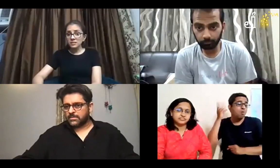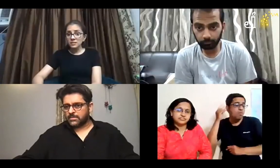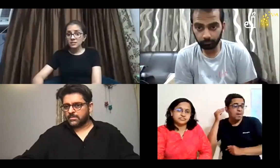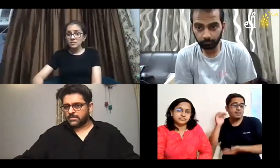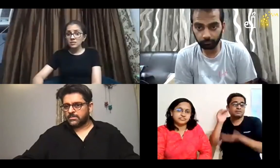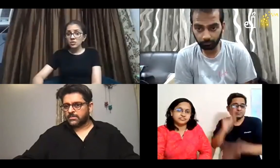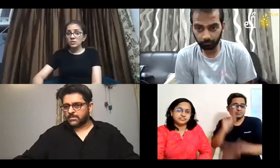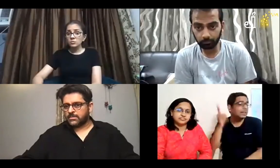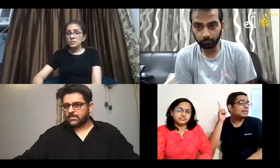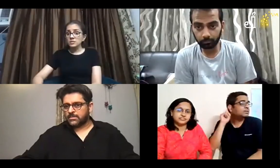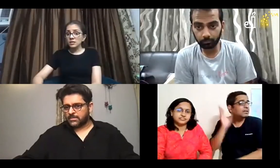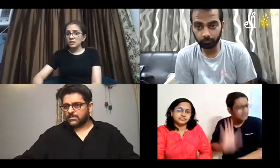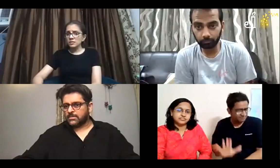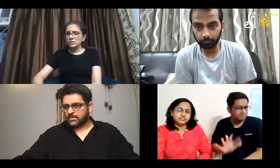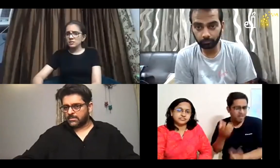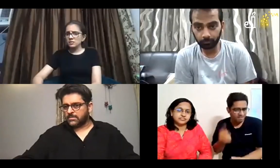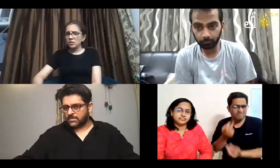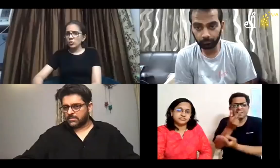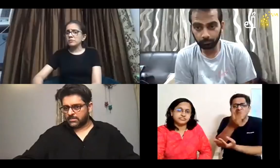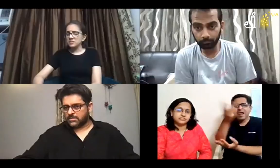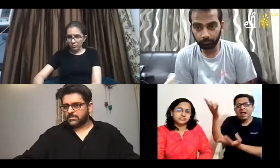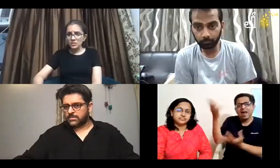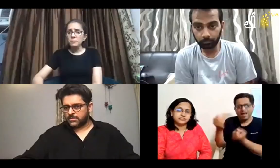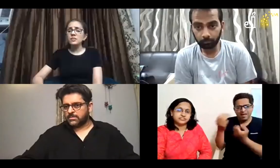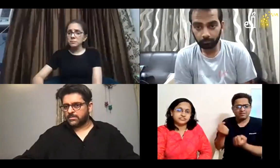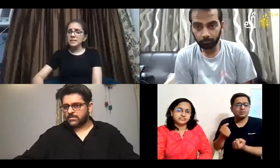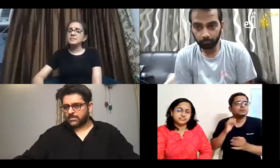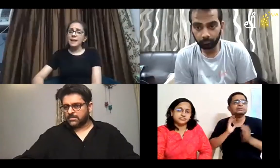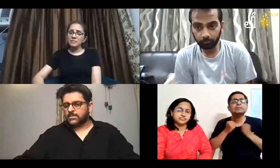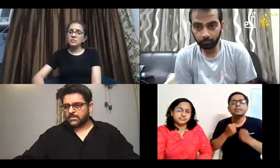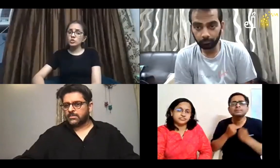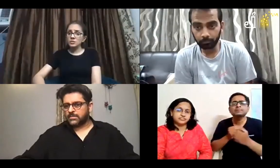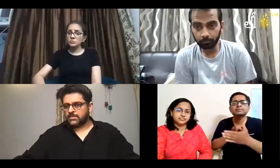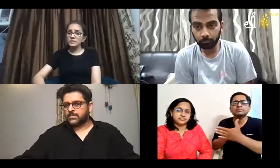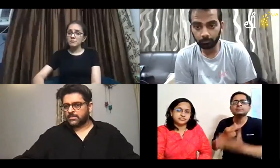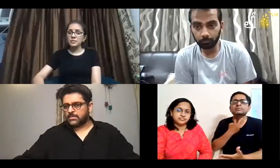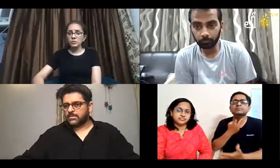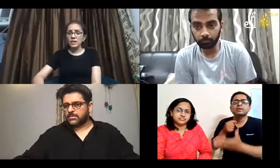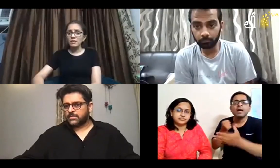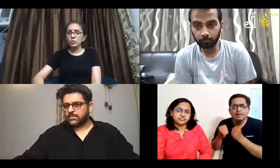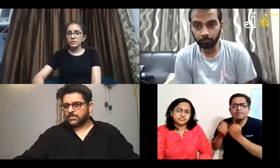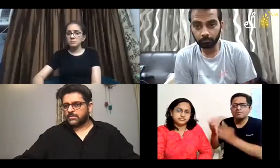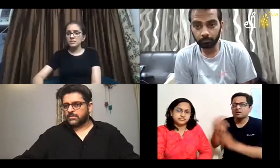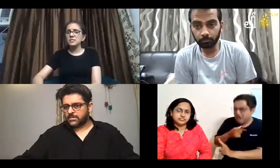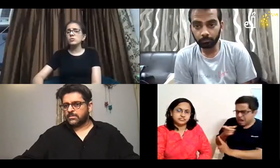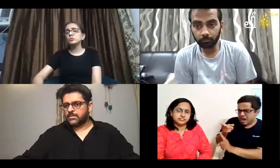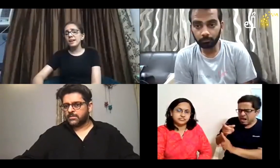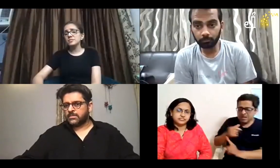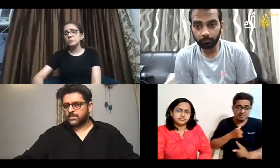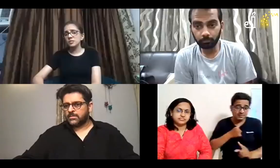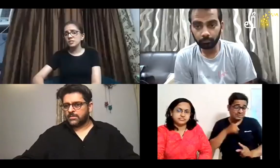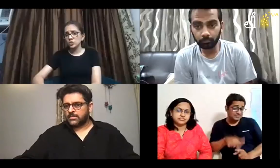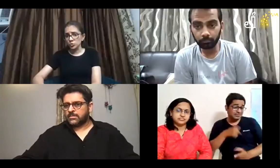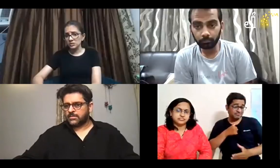mother was okay, for some hearing parents having children with deaf, they also have cochlear implants. They also have